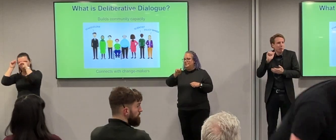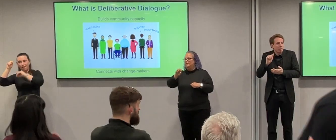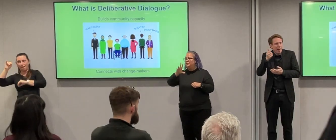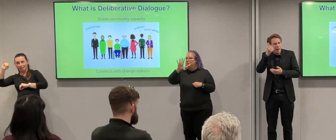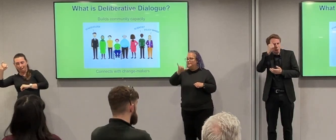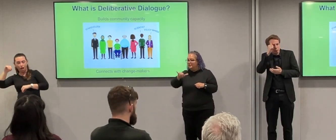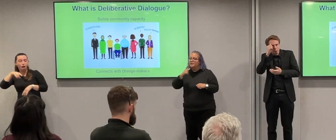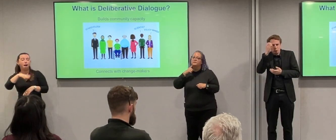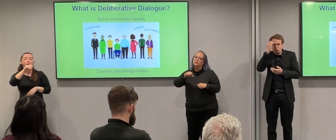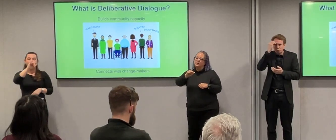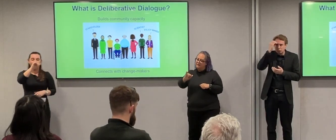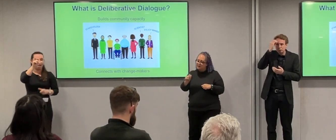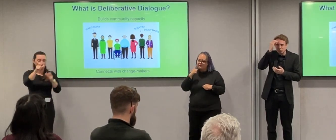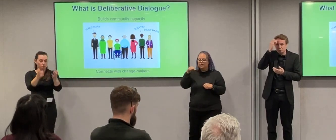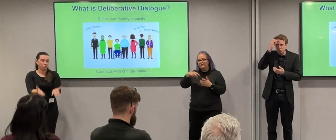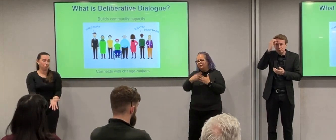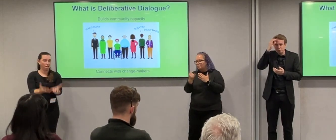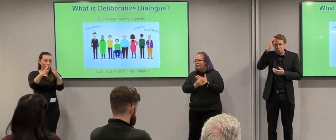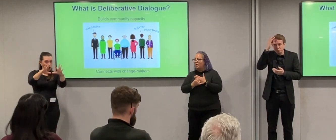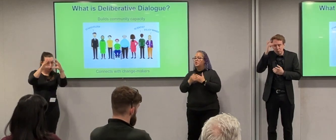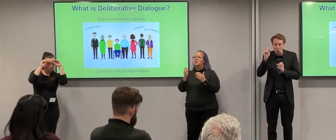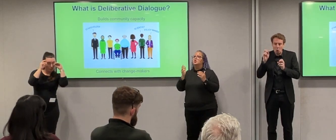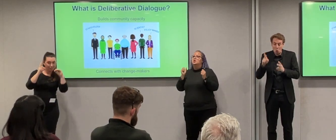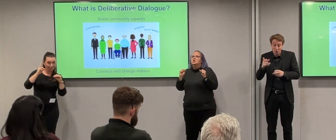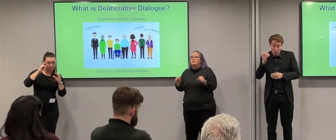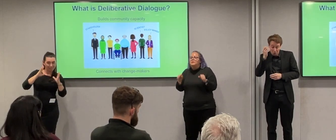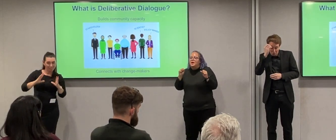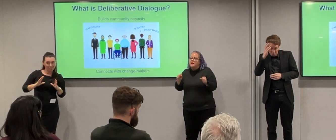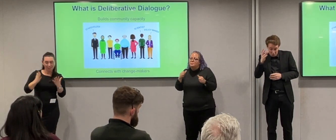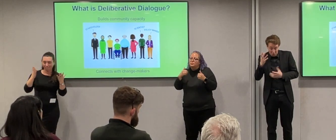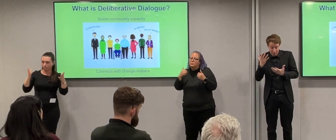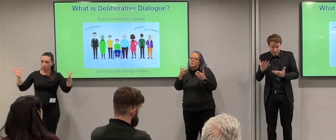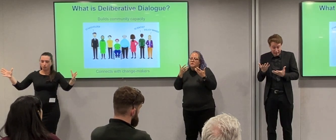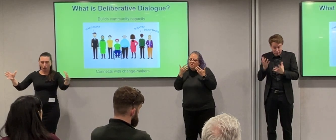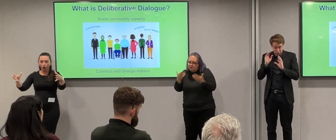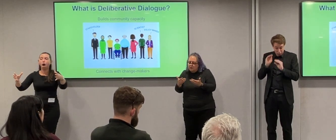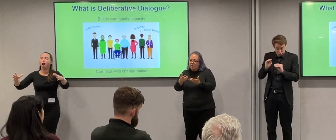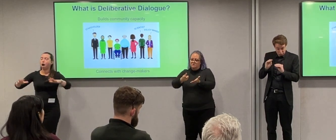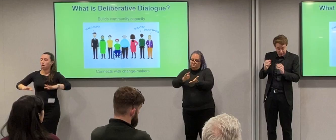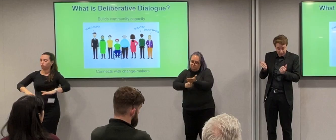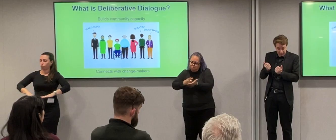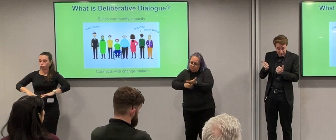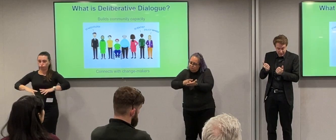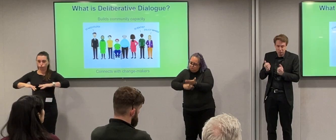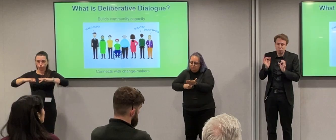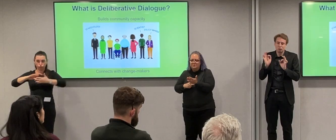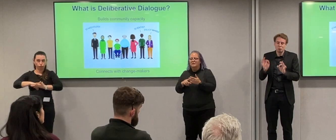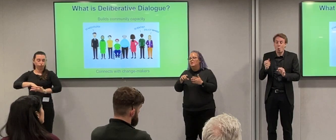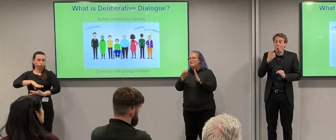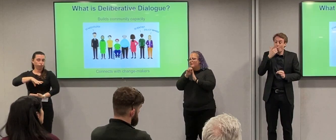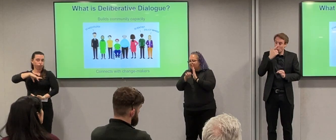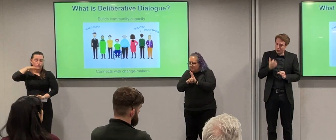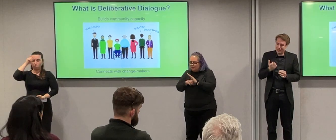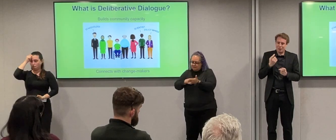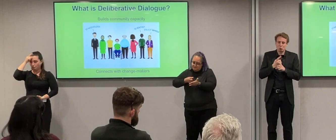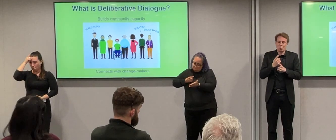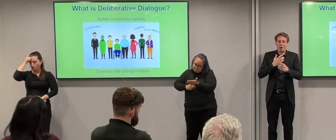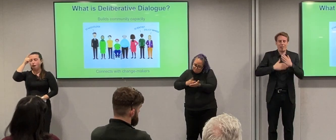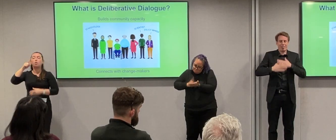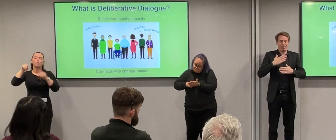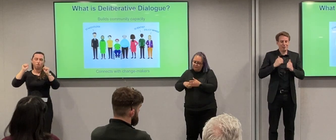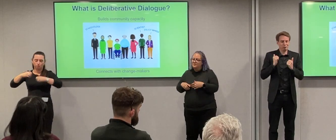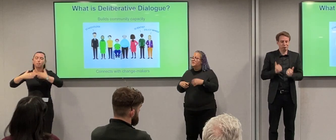project where we can have those difficult discussions about ethics. And the model that we're particularly